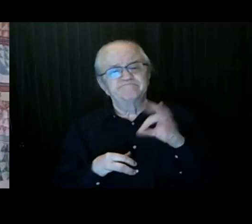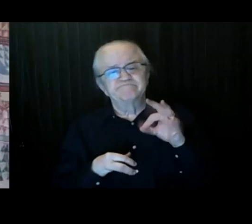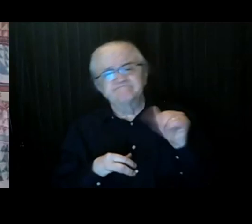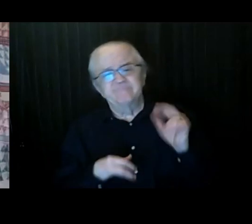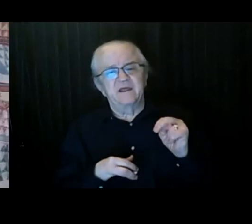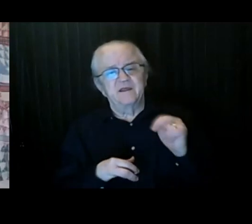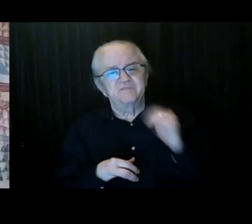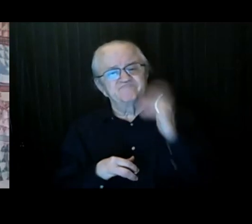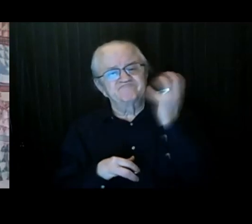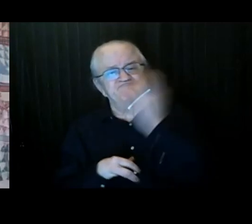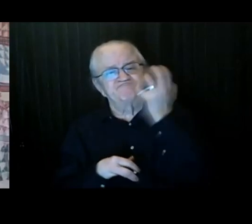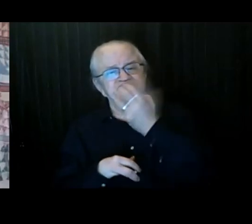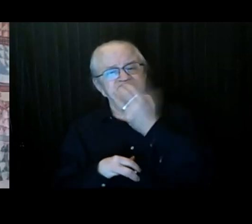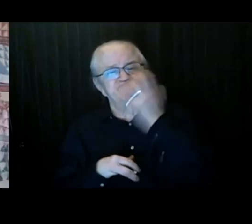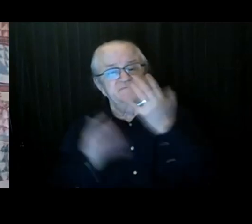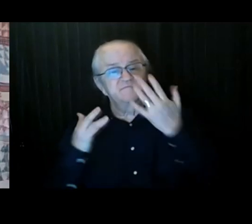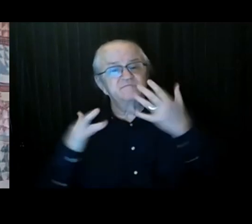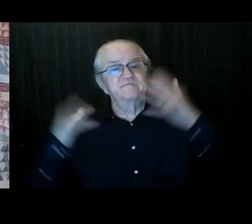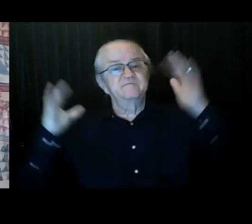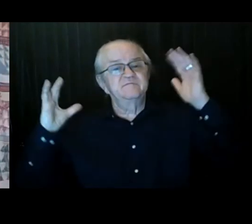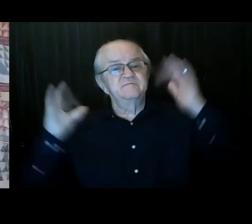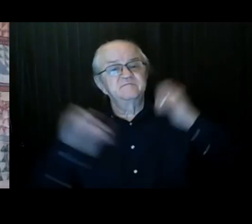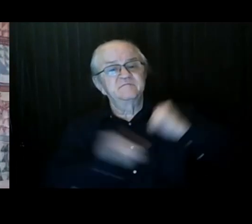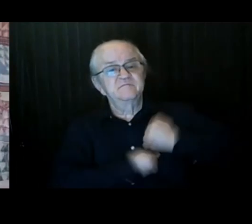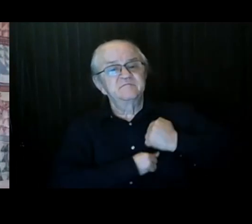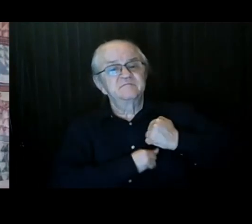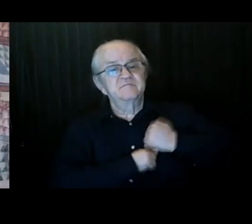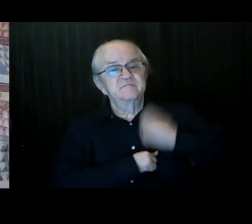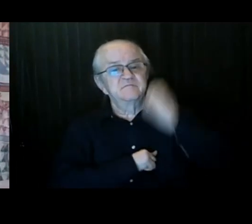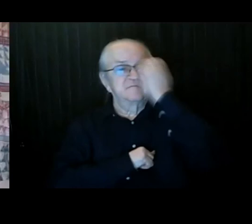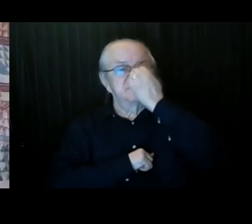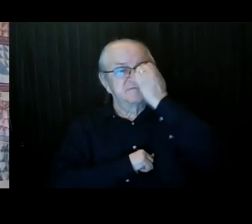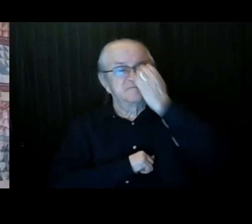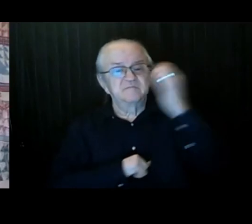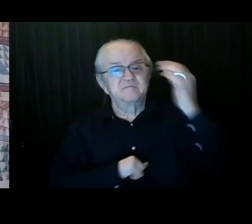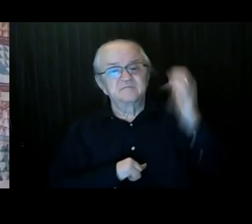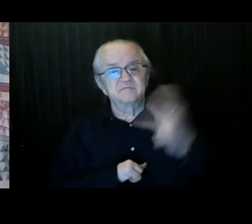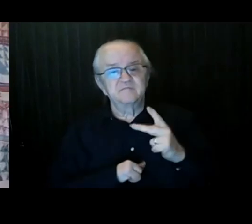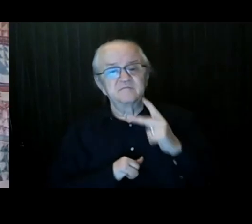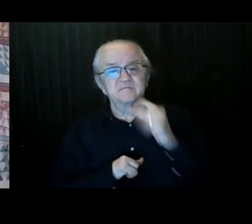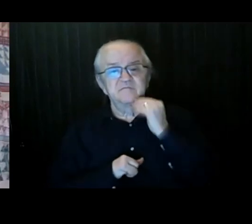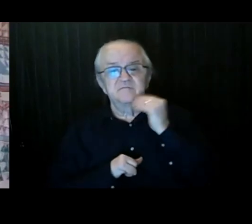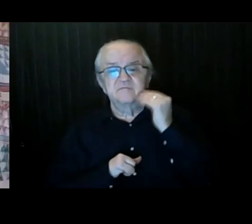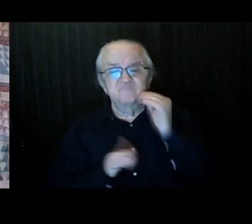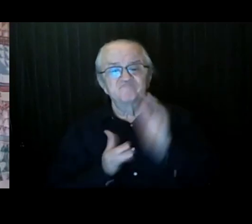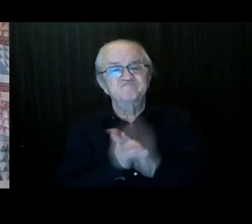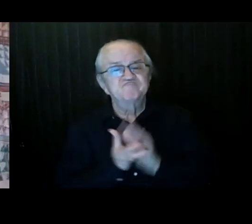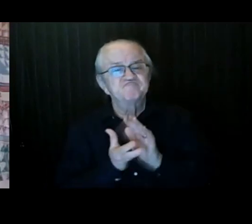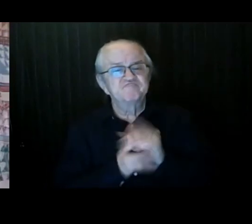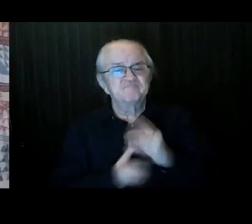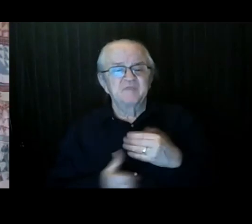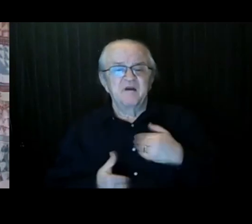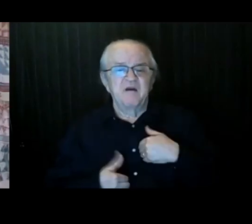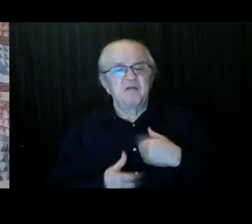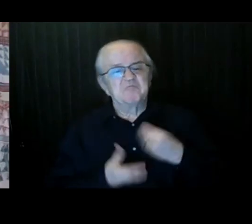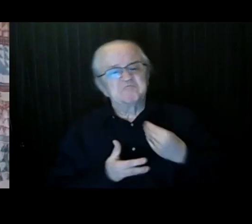When I finally finished my tour in Europe and I came back home and I went back to school at A&M, I had money. I had a